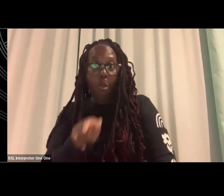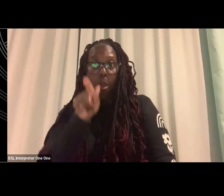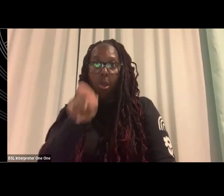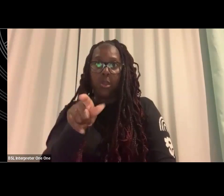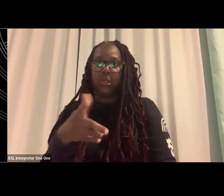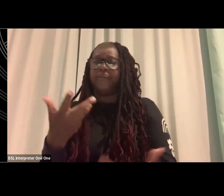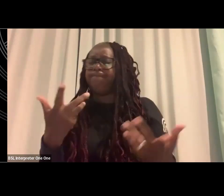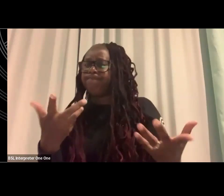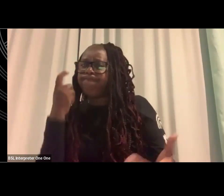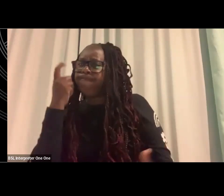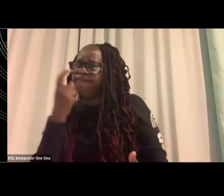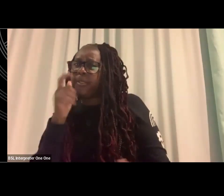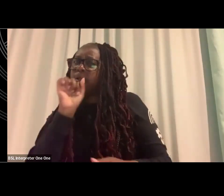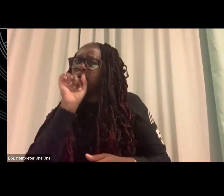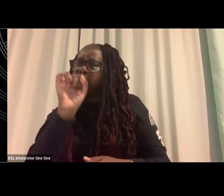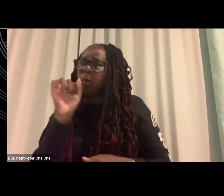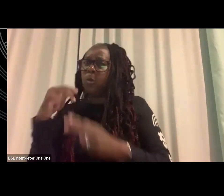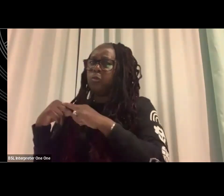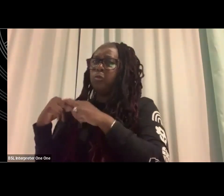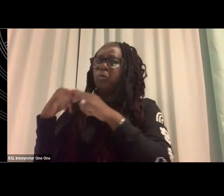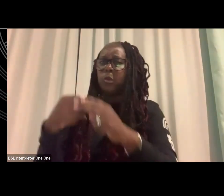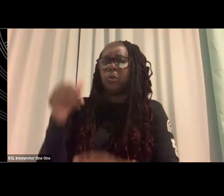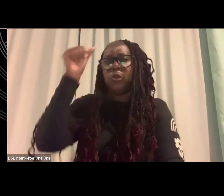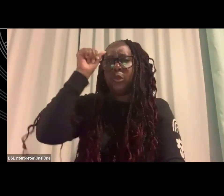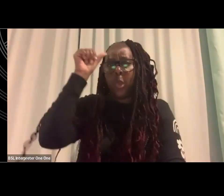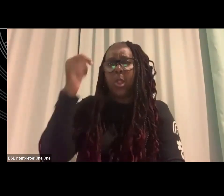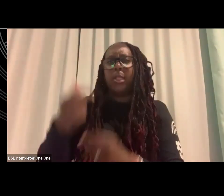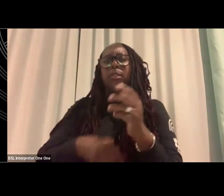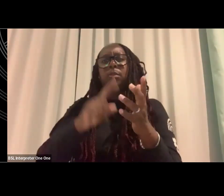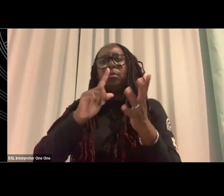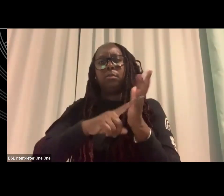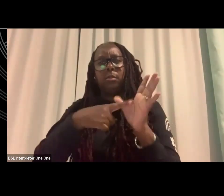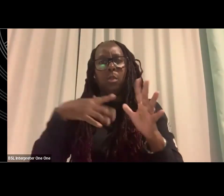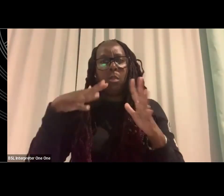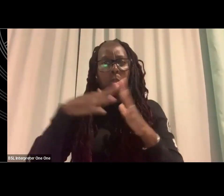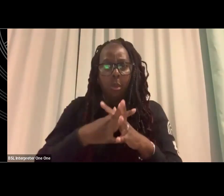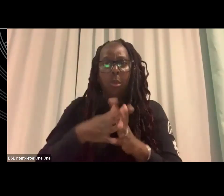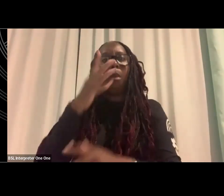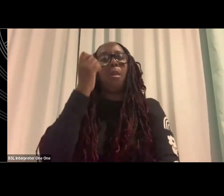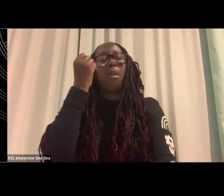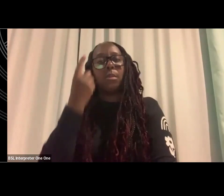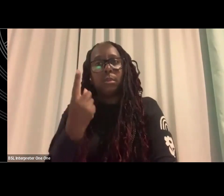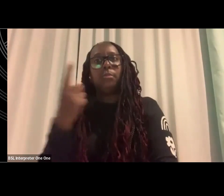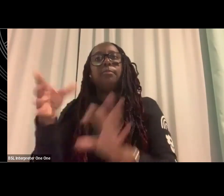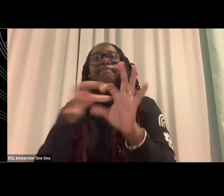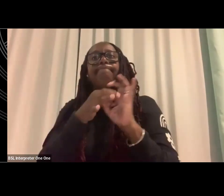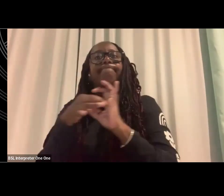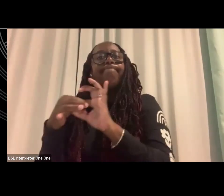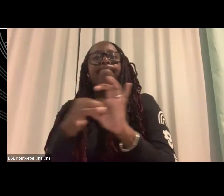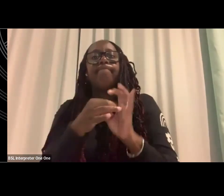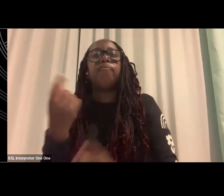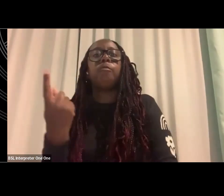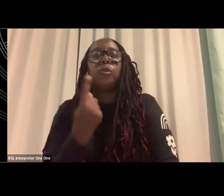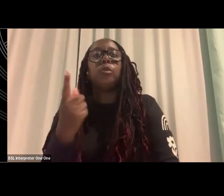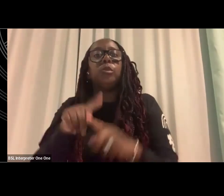way from within our traditional knowledge and traditional laws of understanding the relationship between